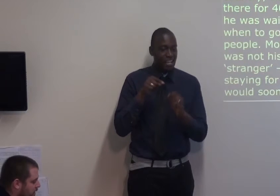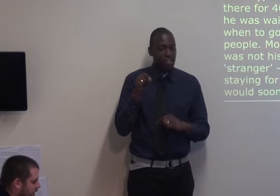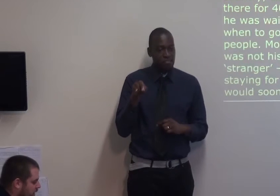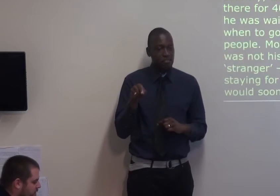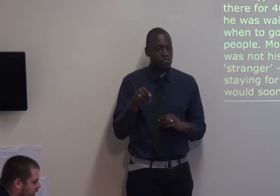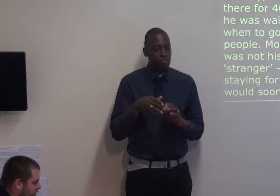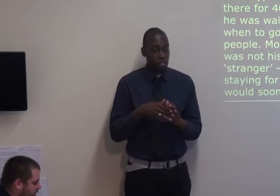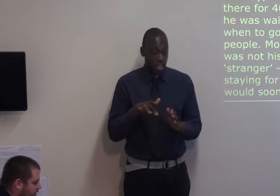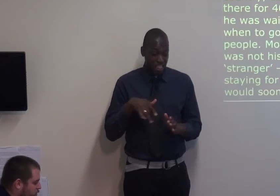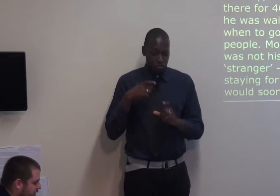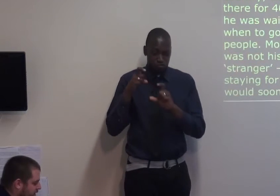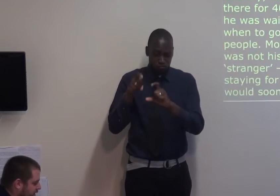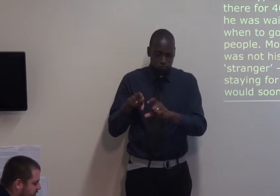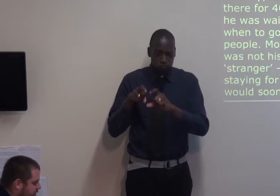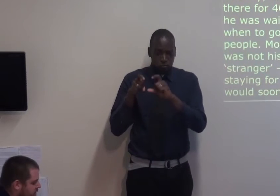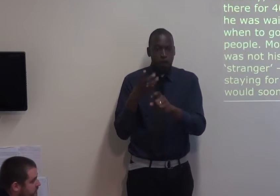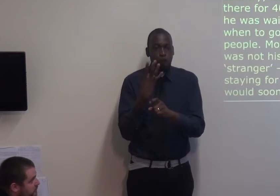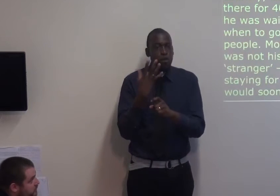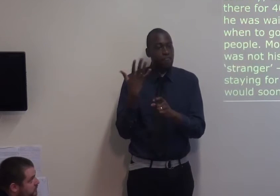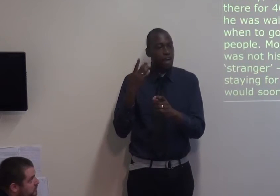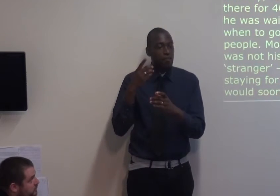He lived there for 40 years.